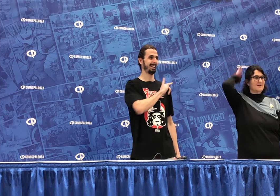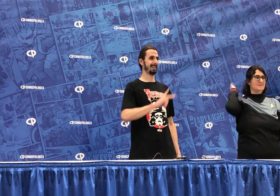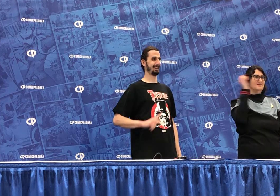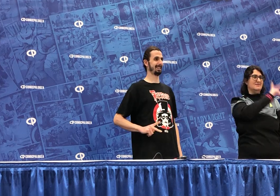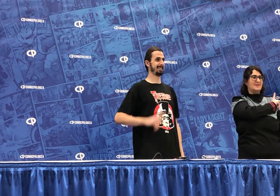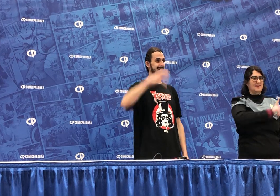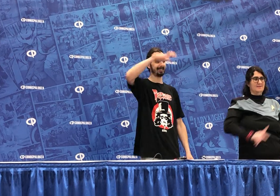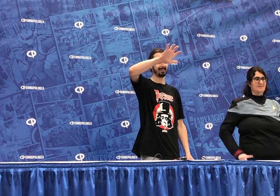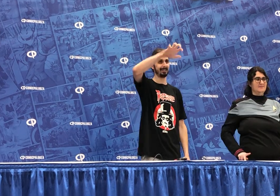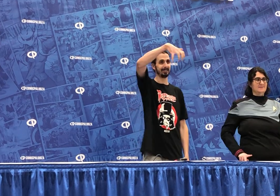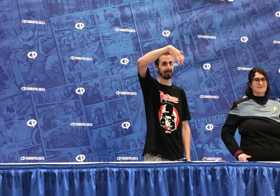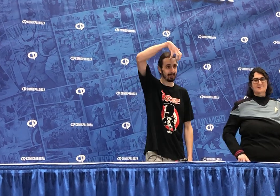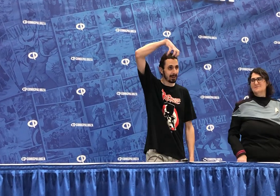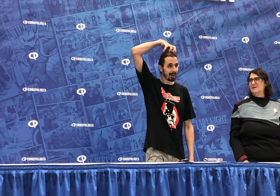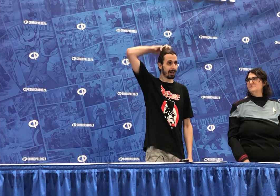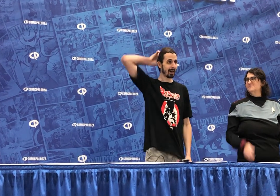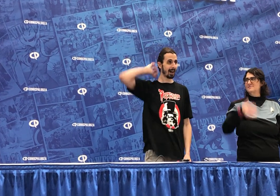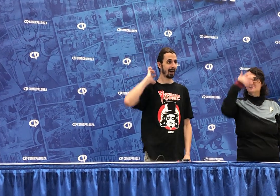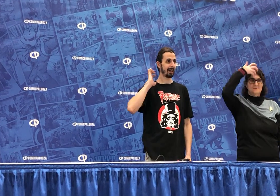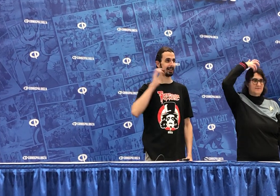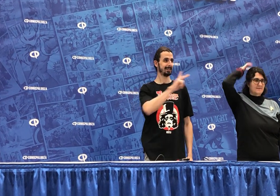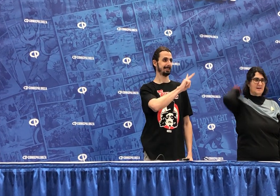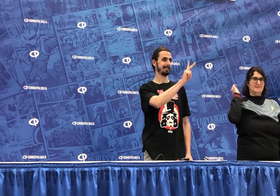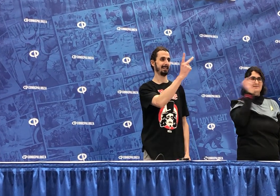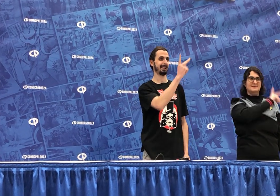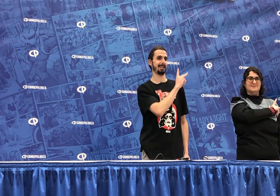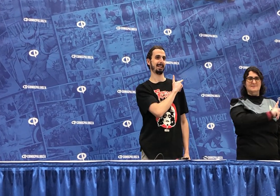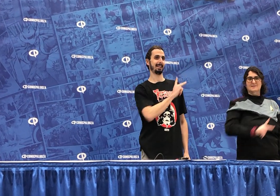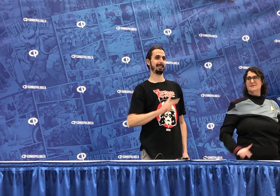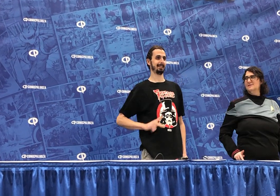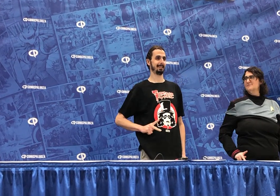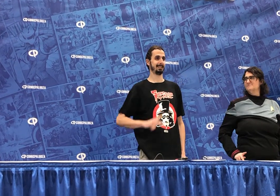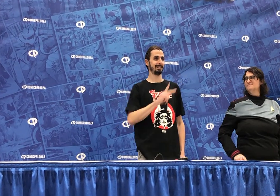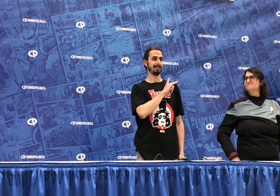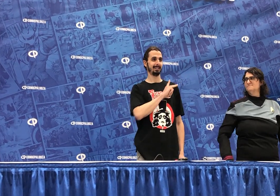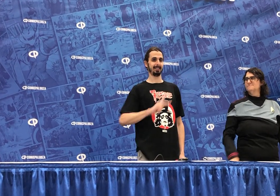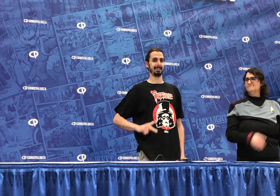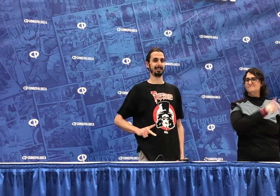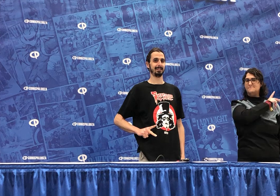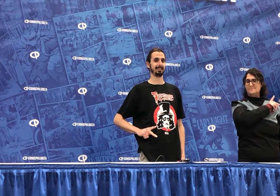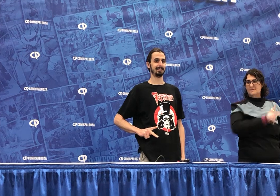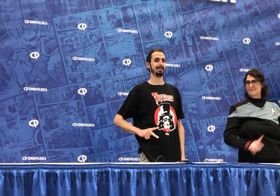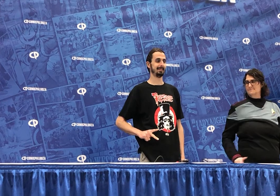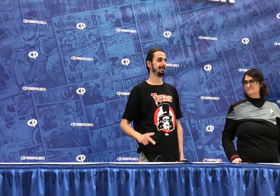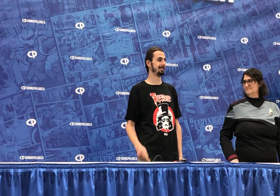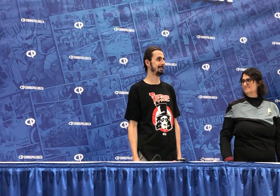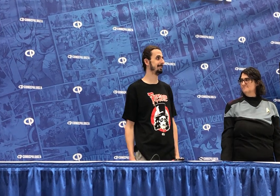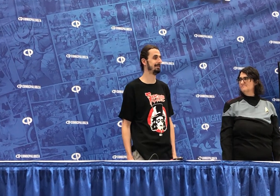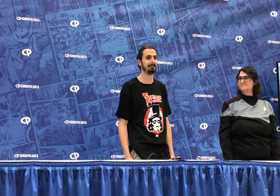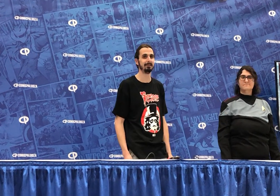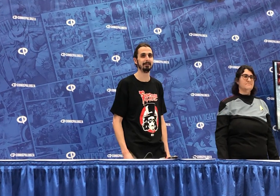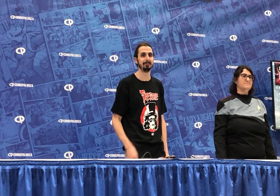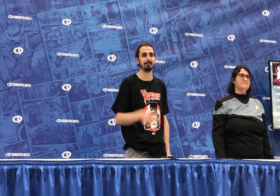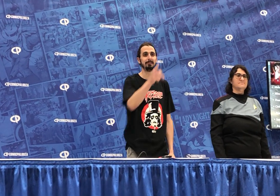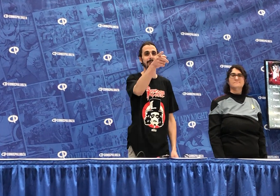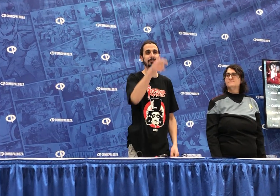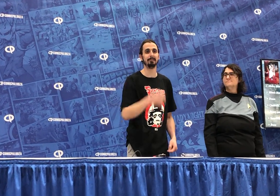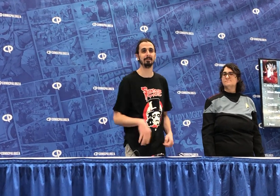Lion King. Just the words lion. And then a K across the chest. King. Like a sash. Lion King.